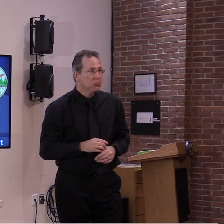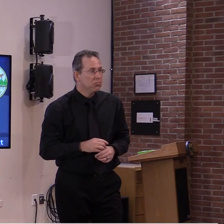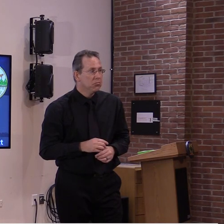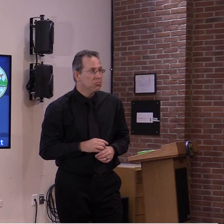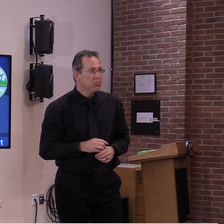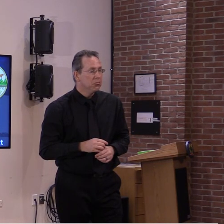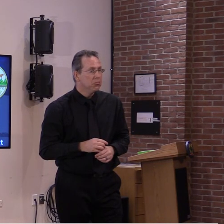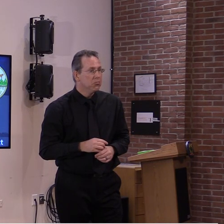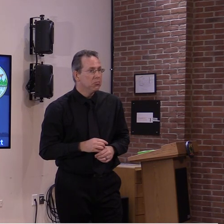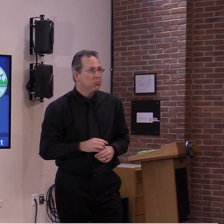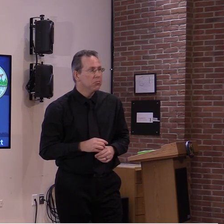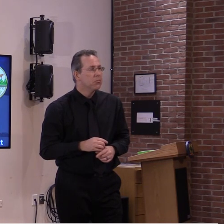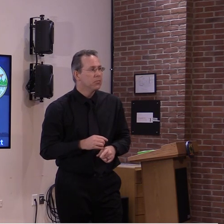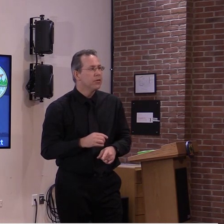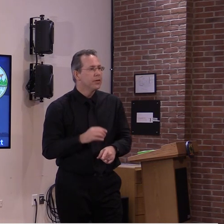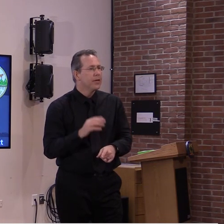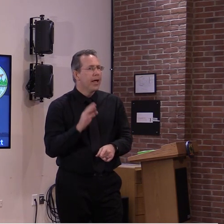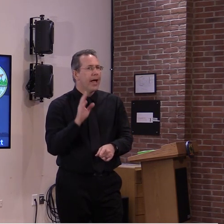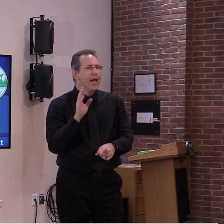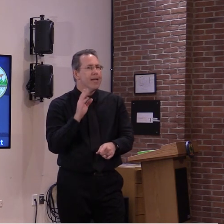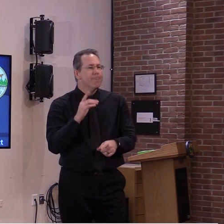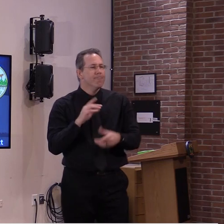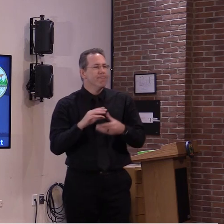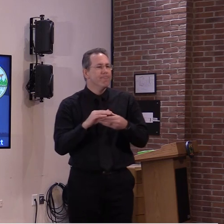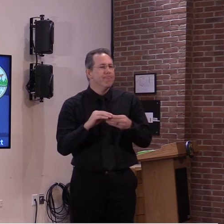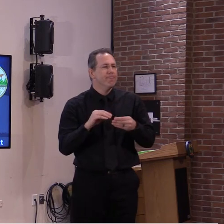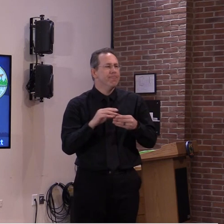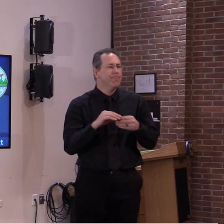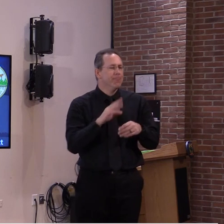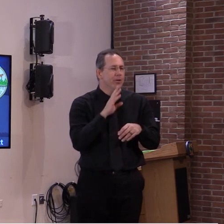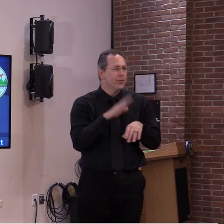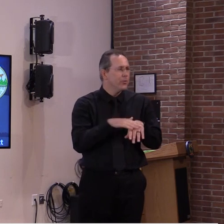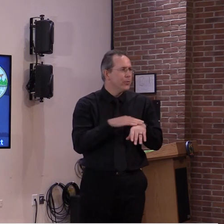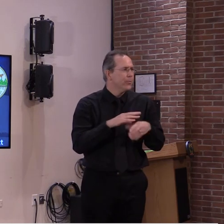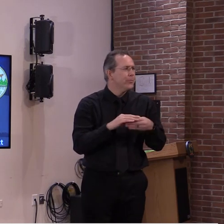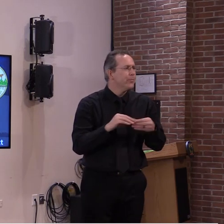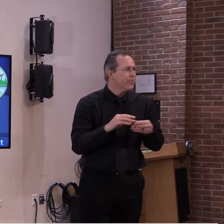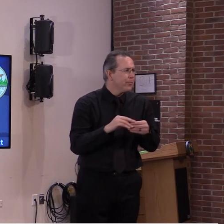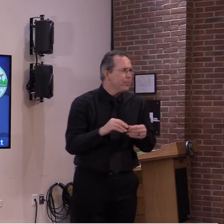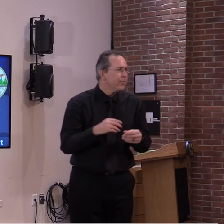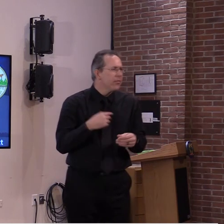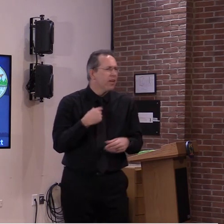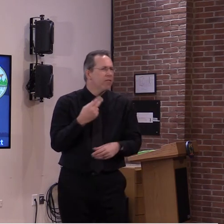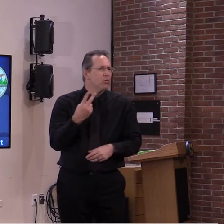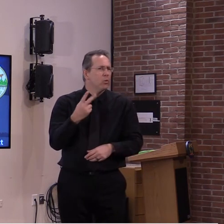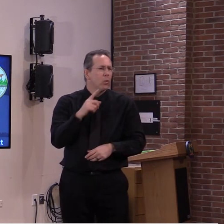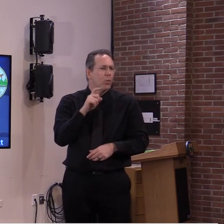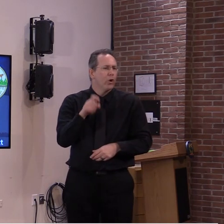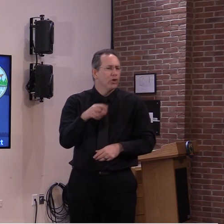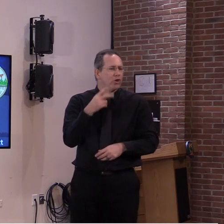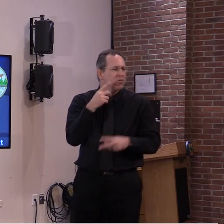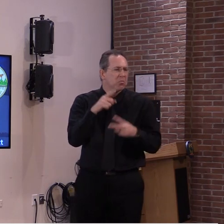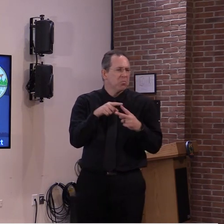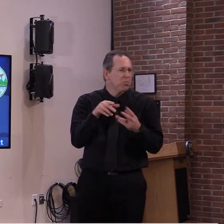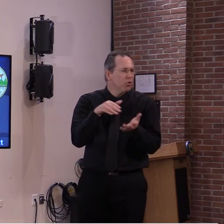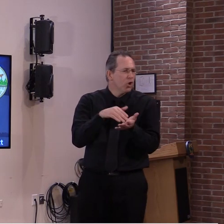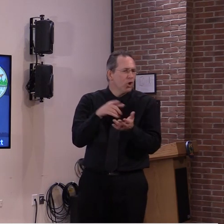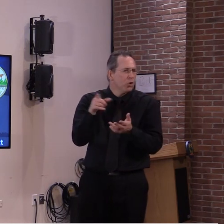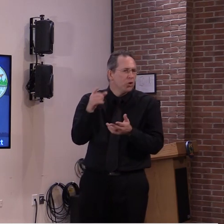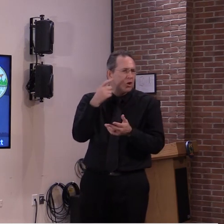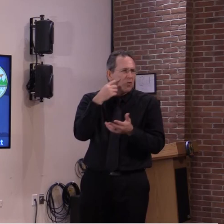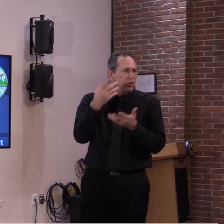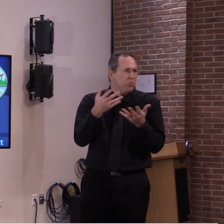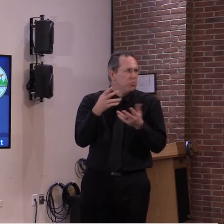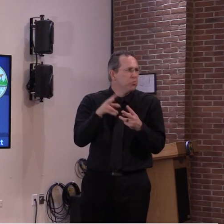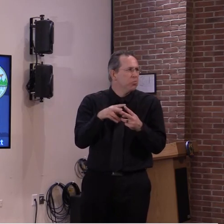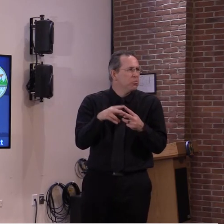Great, thanks. One for the governor and one for the doctor, if I may. Governor, in the beginning, you'd